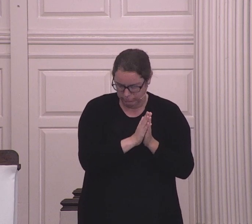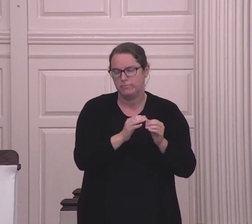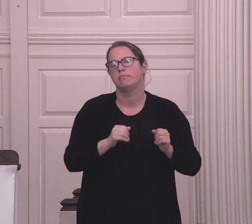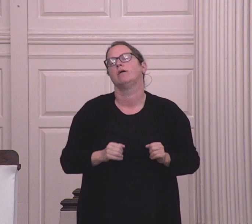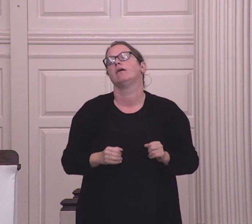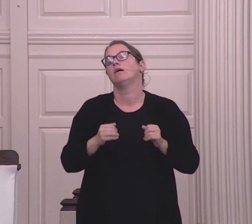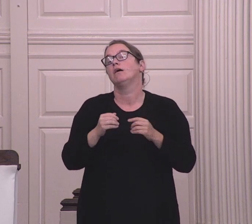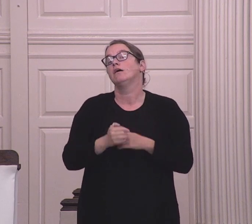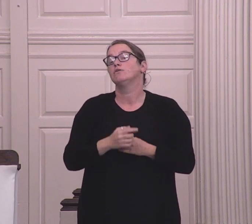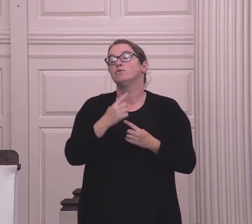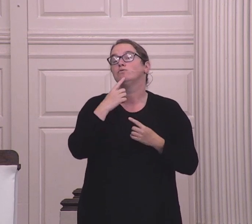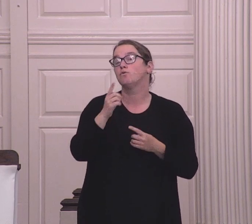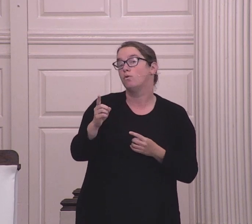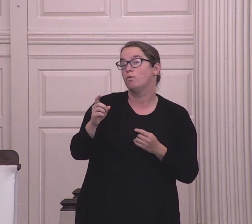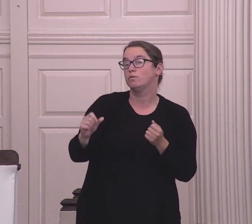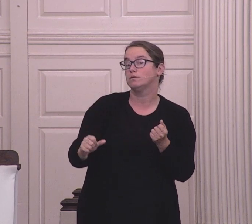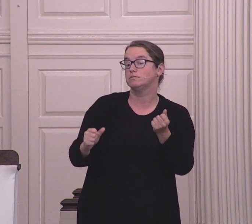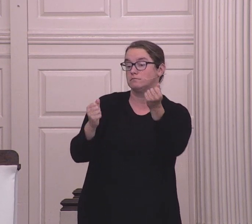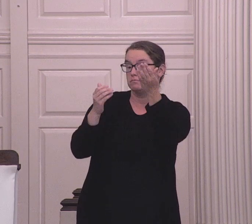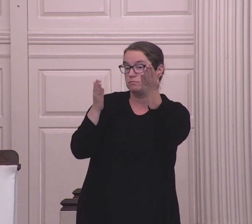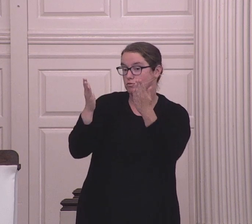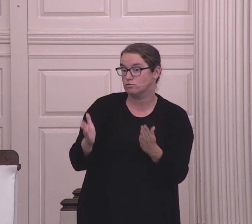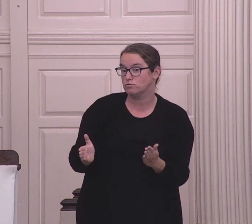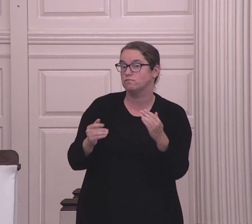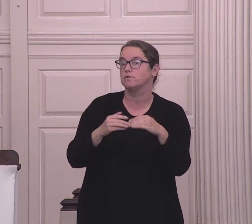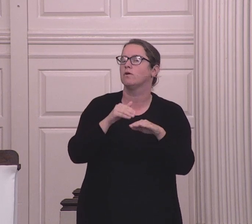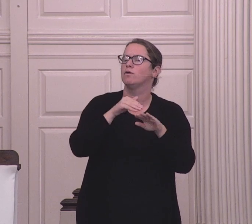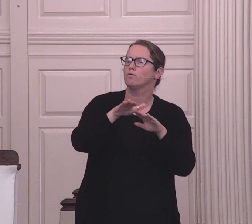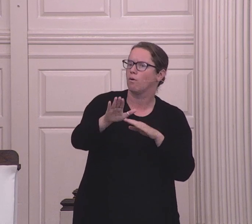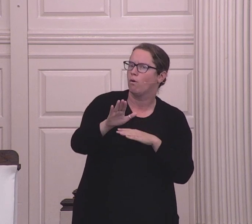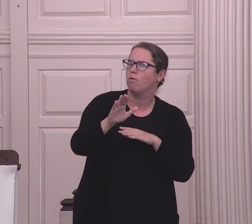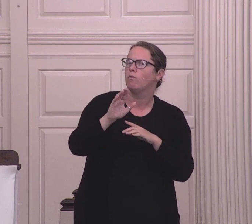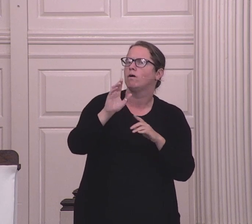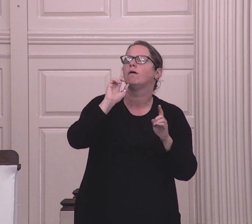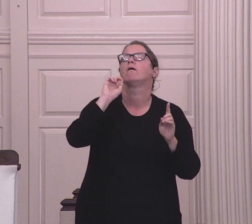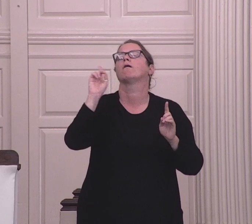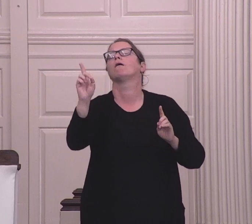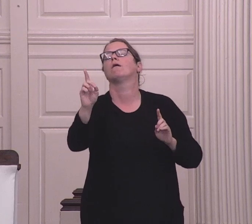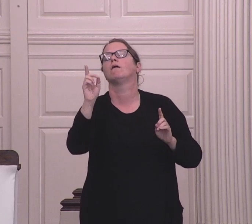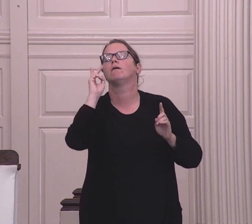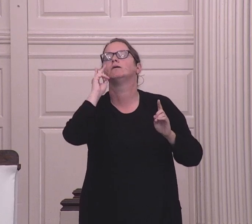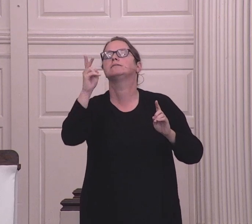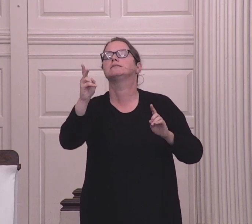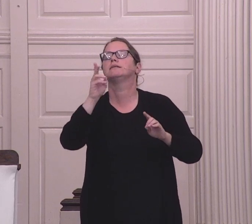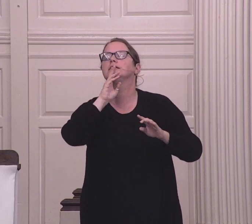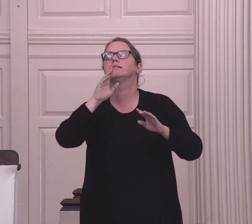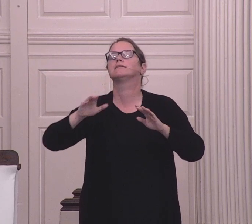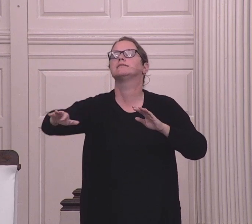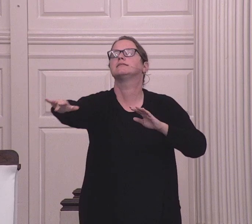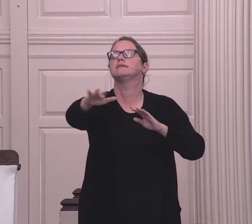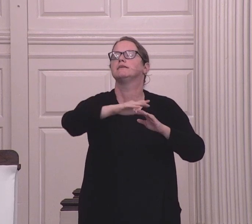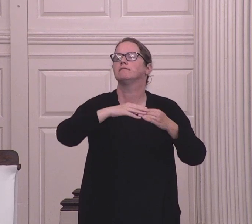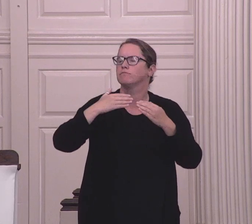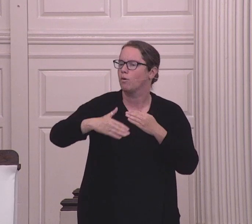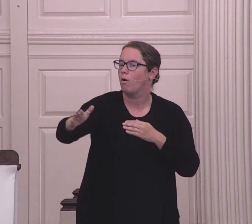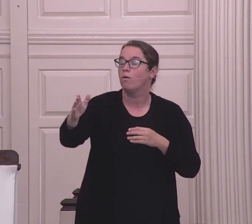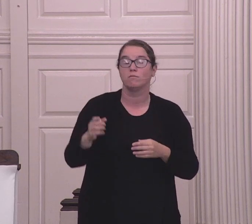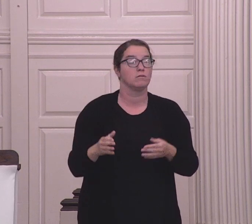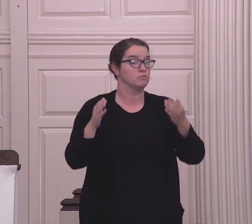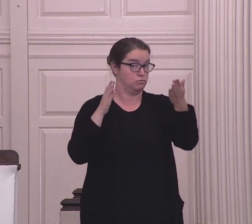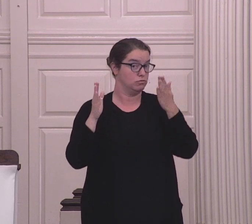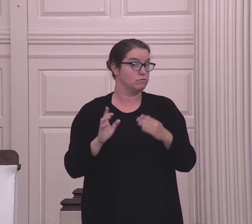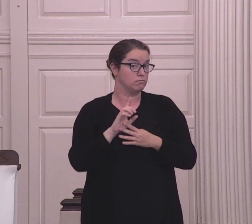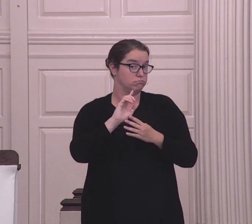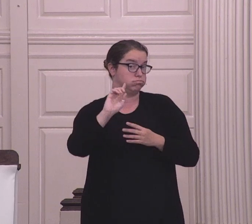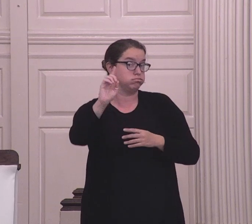"Climb up and look out to sea," he directed his servant, who went up and looked, but